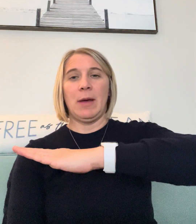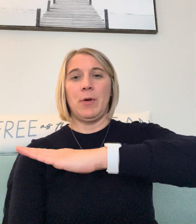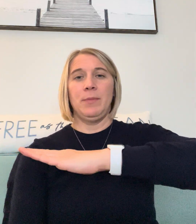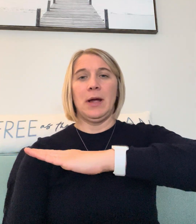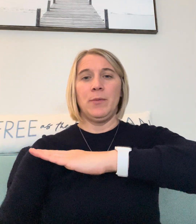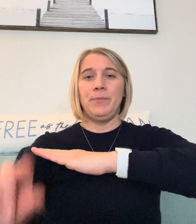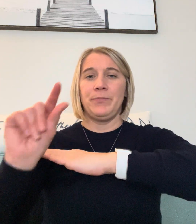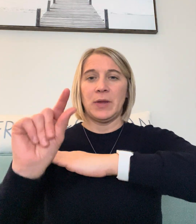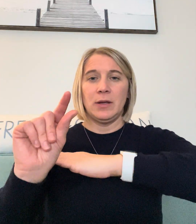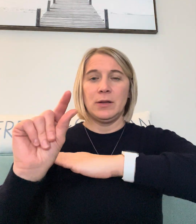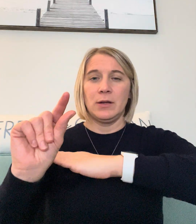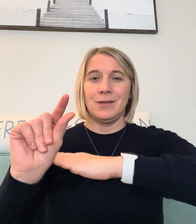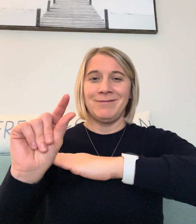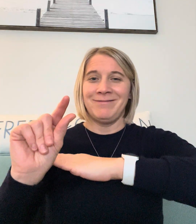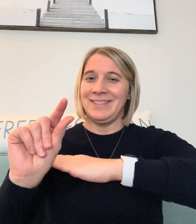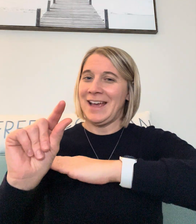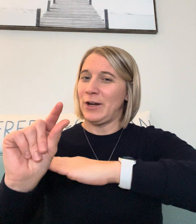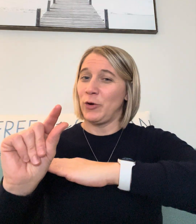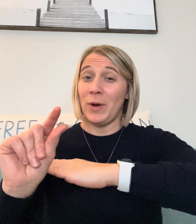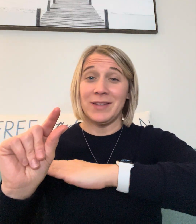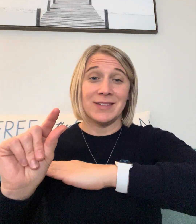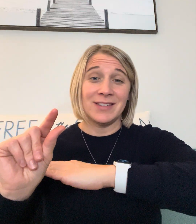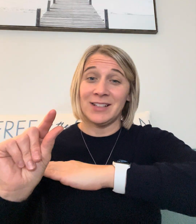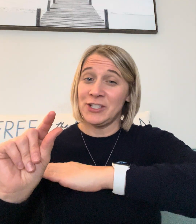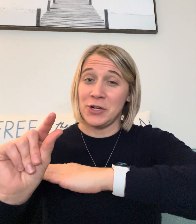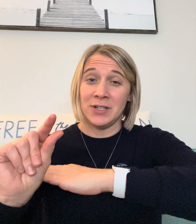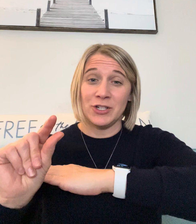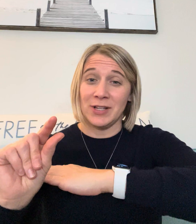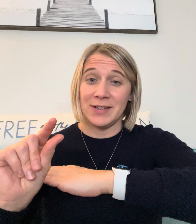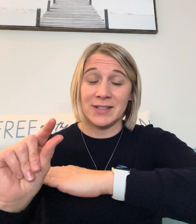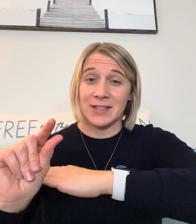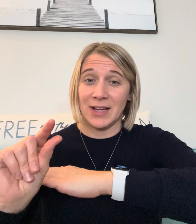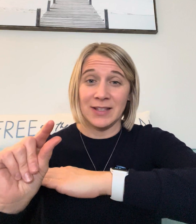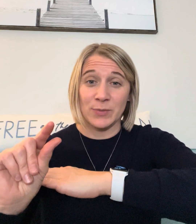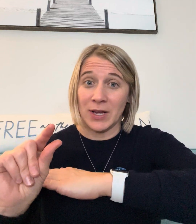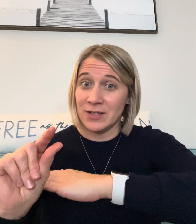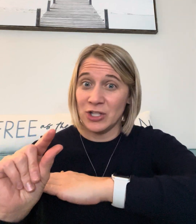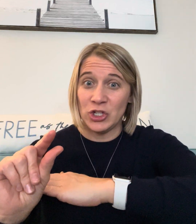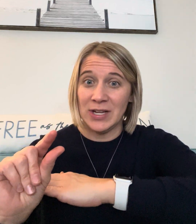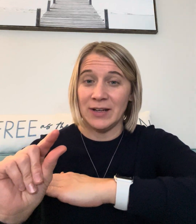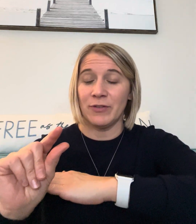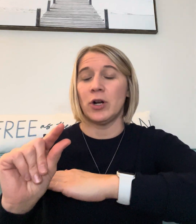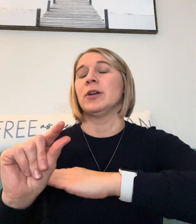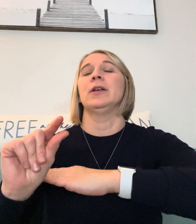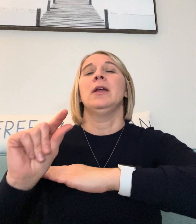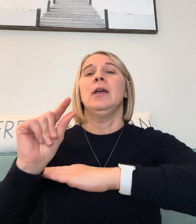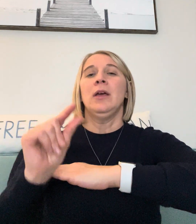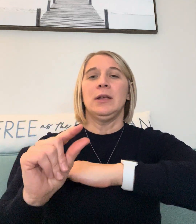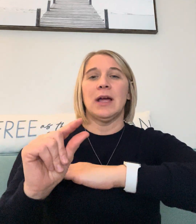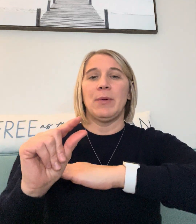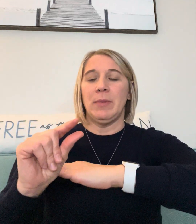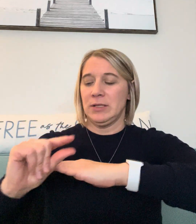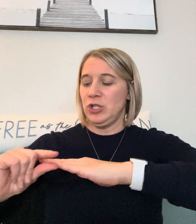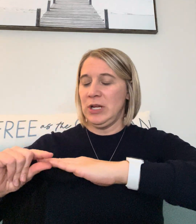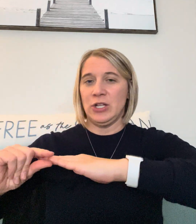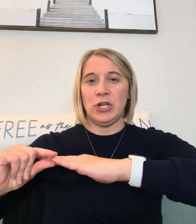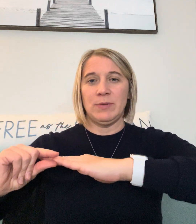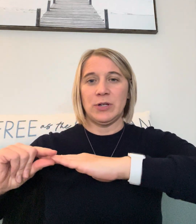palm down. I don't know why this is an initialized sign. This one has the G in it for garden. Dominant makes a G hand shape, starts